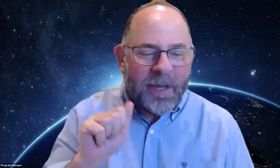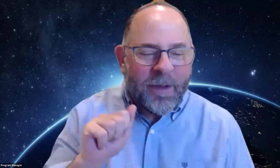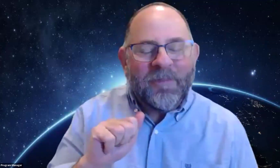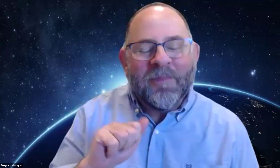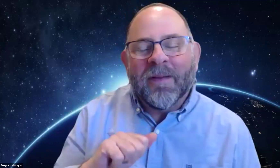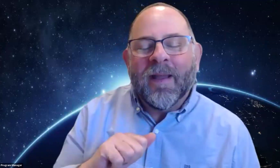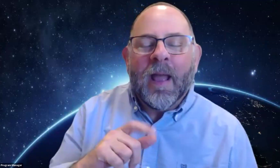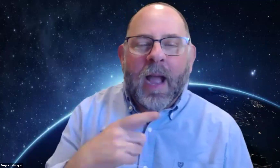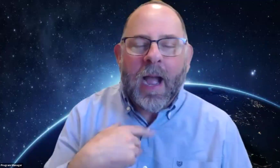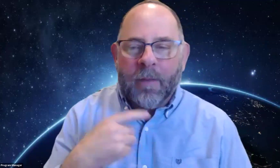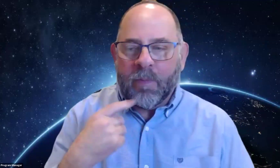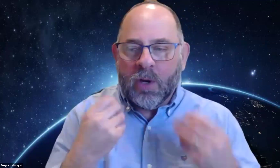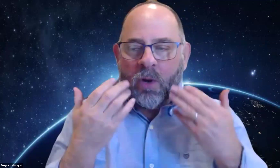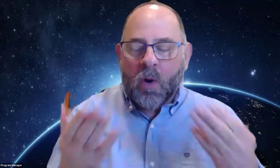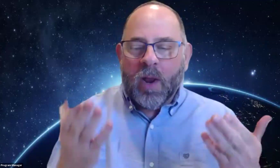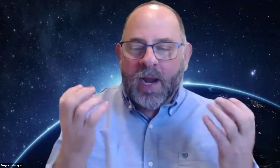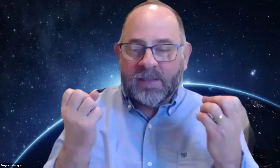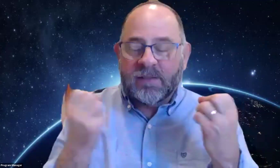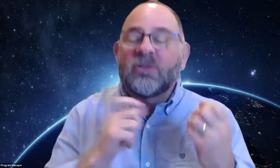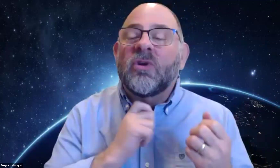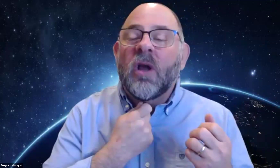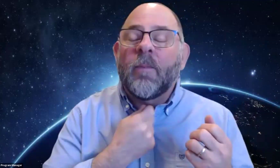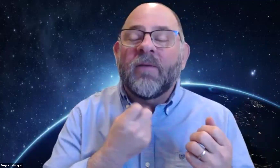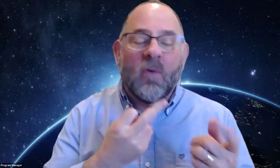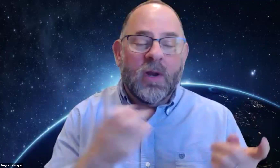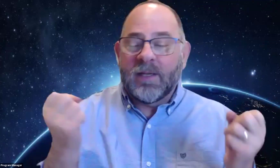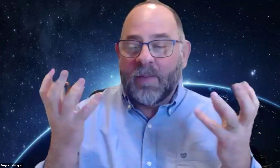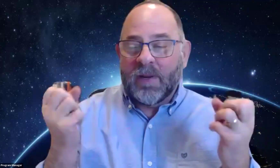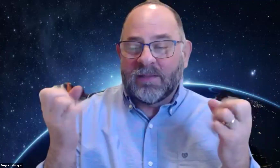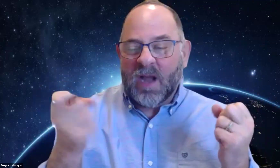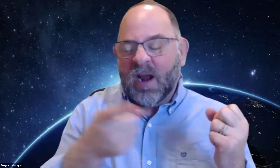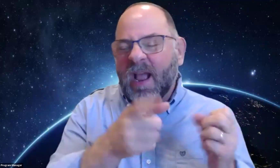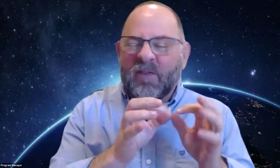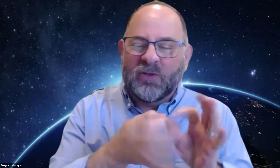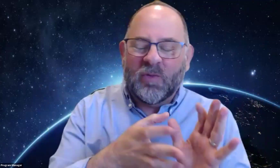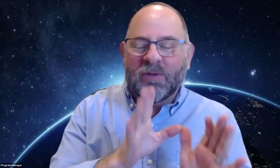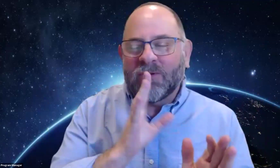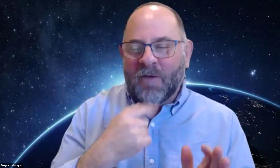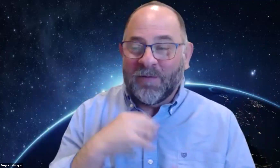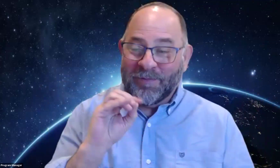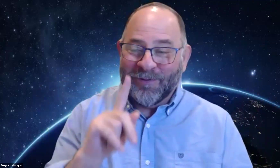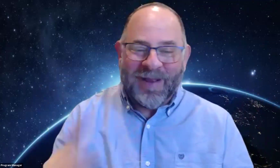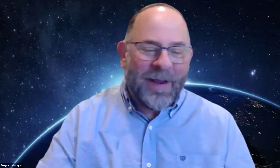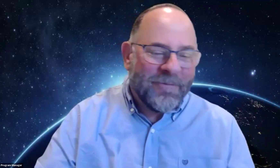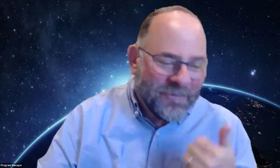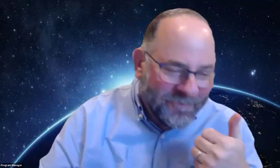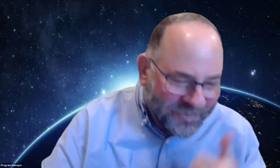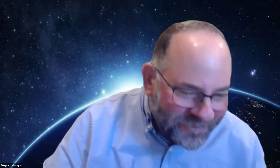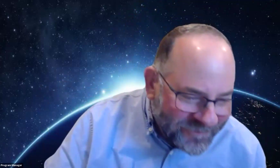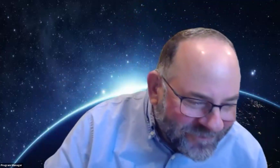fix this stuff. I'm gonna go ahead and turn off my voice and I'm gonna start and have the interpreting talk to you,